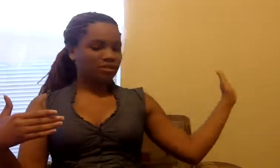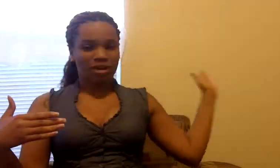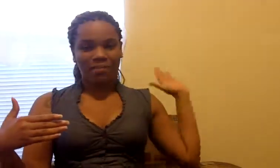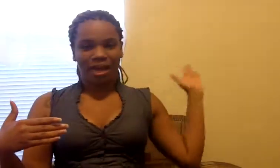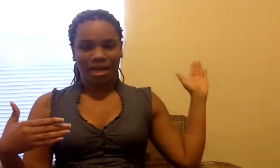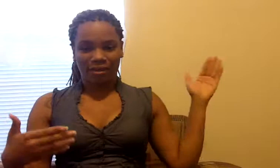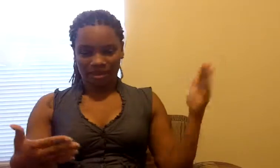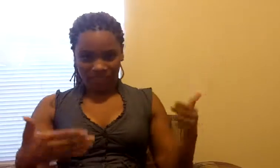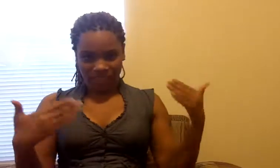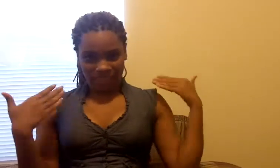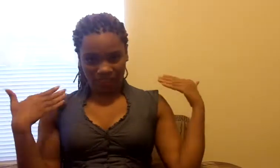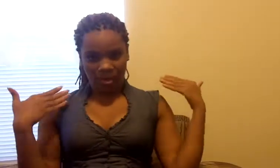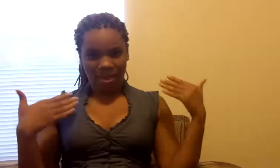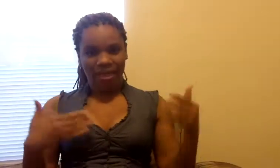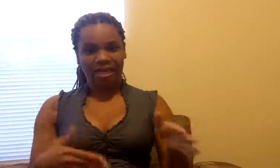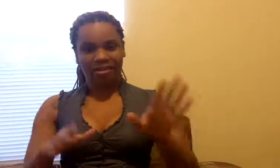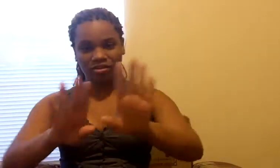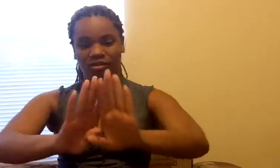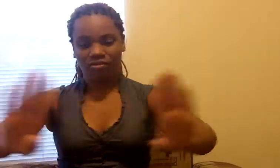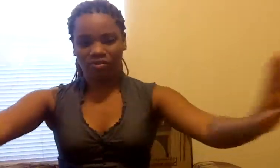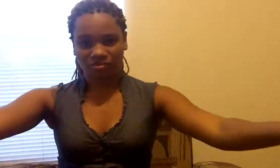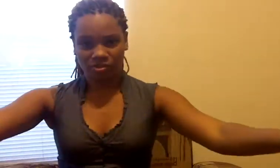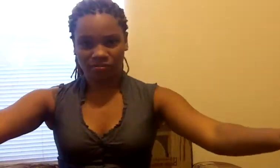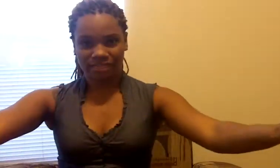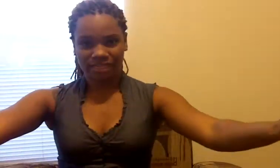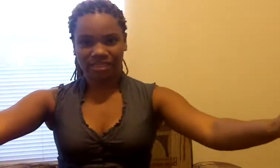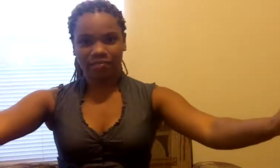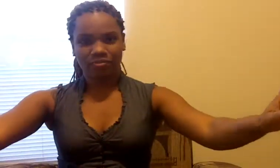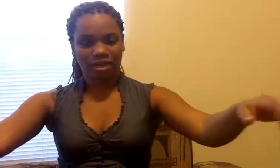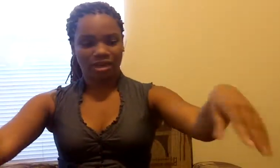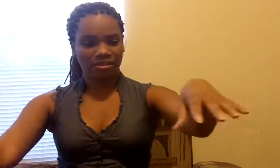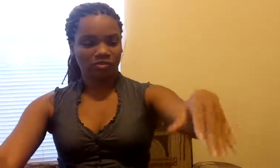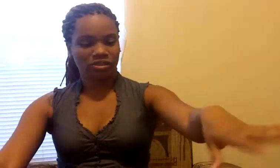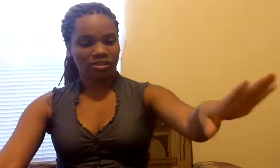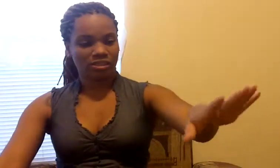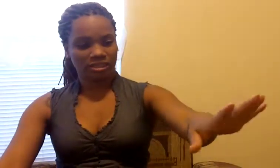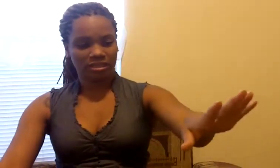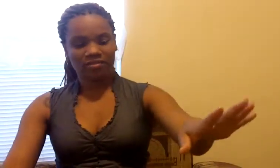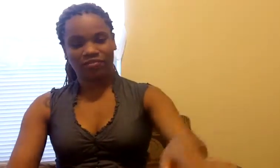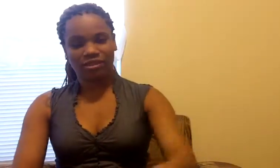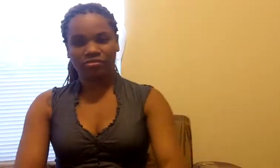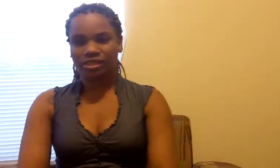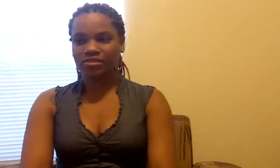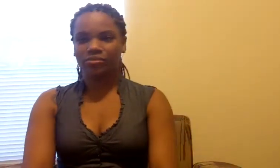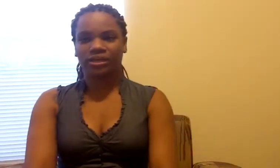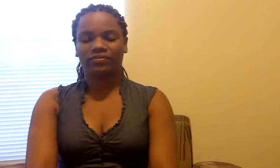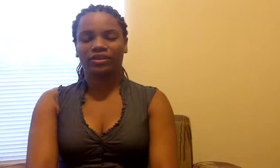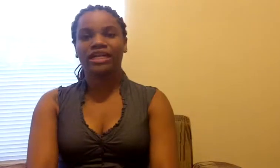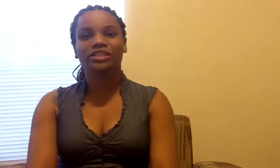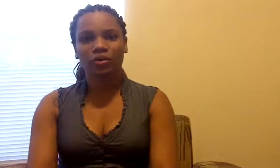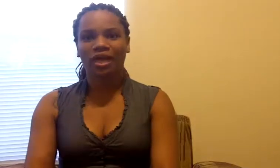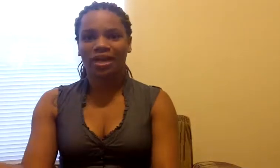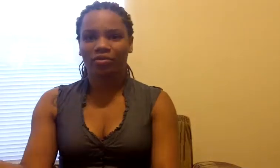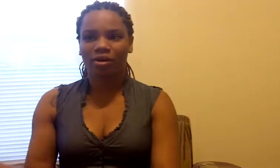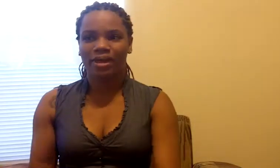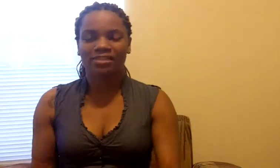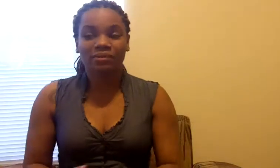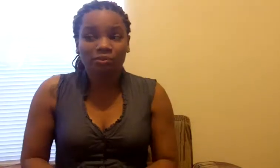is right behind me and I'm sitting this far back, and the front rows of desk, and our students are sitting in the front two desks or whatever, it's okay to walk past. Some people